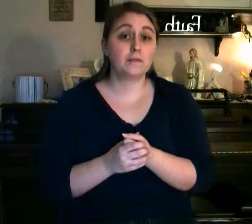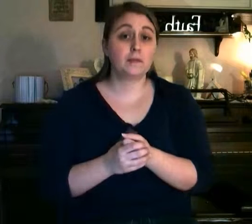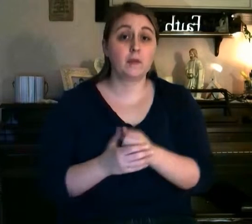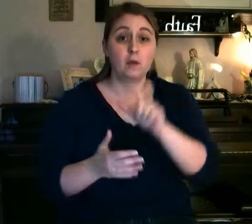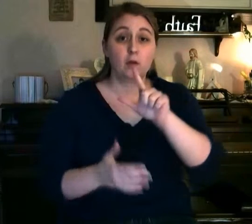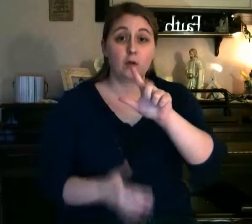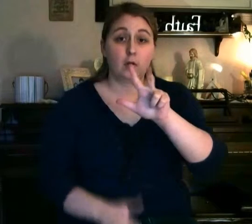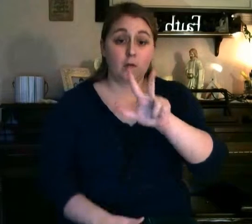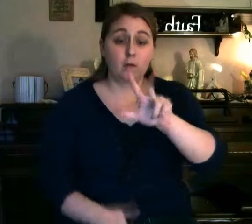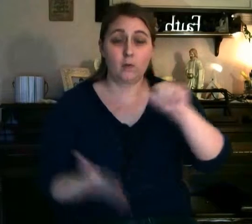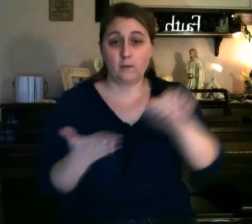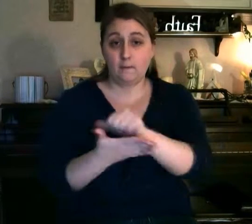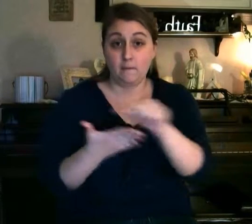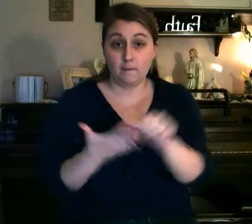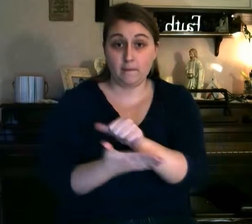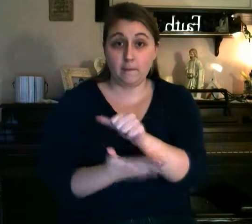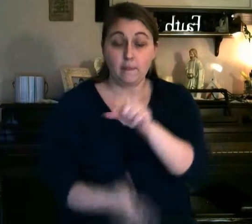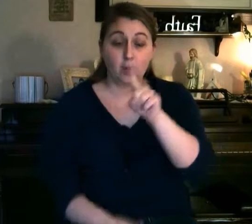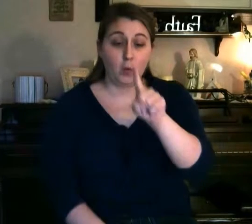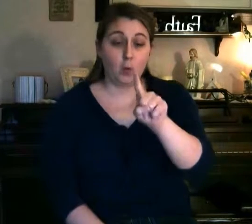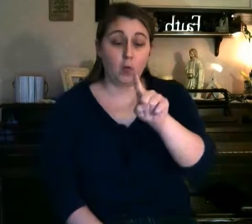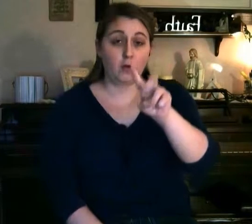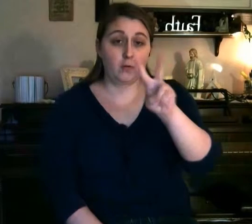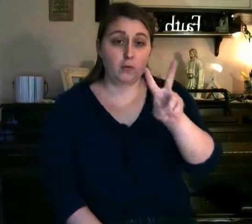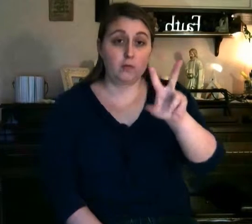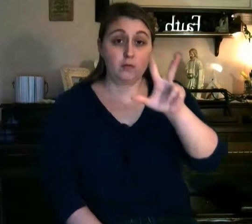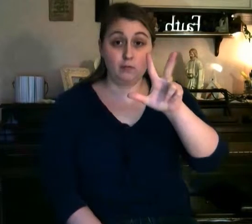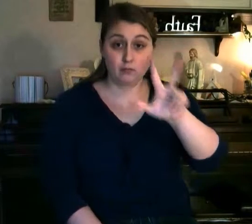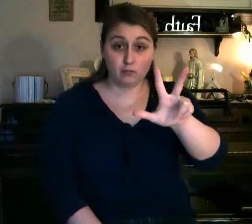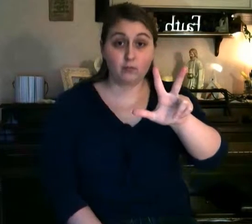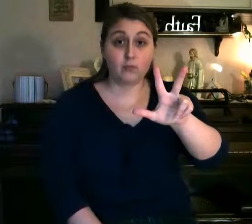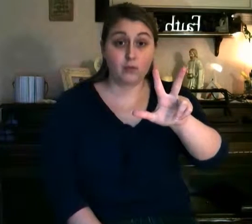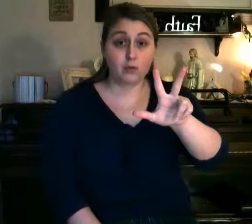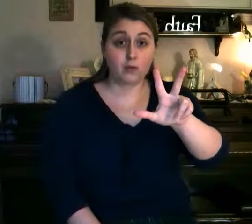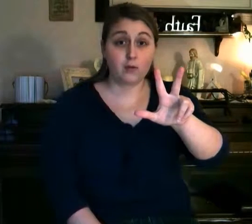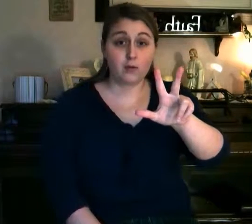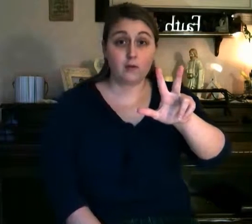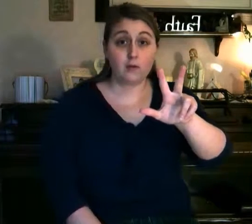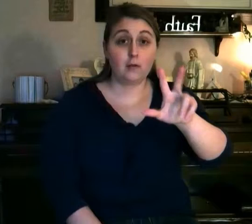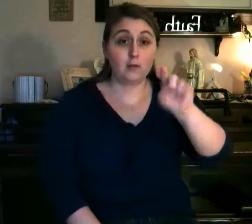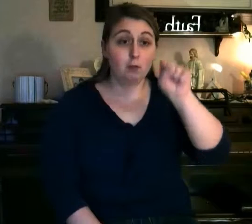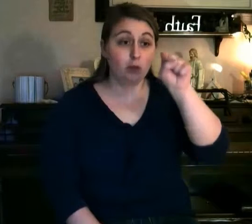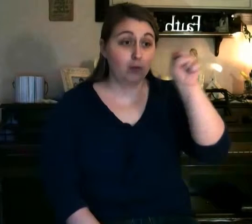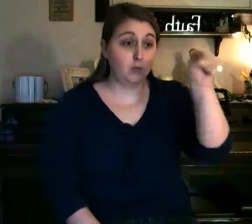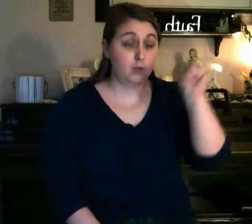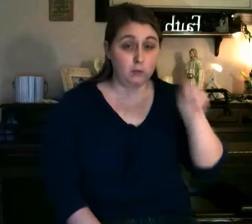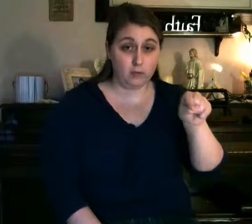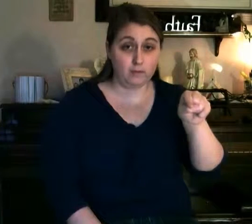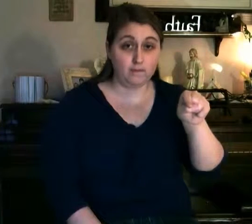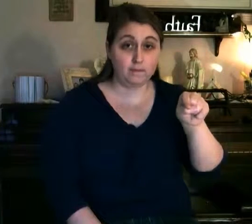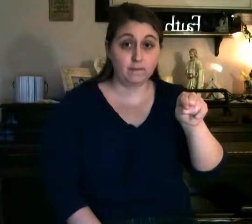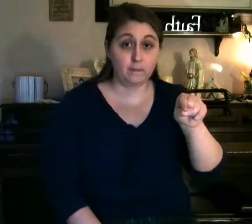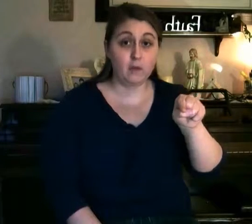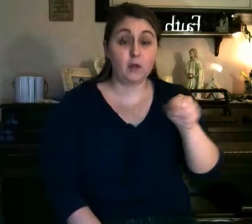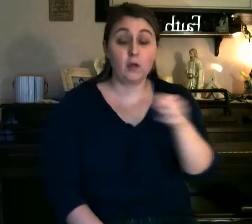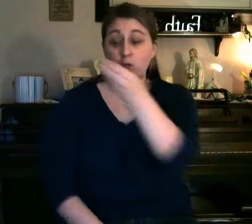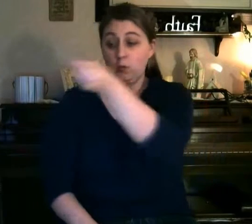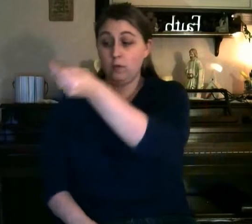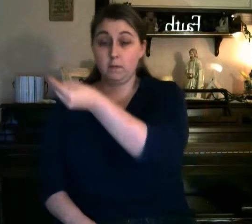3 avocados. 1, 2, 3. Right? 1, 2, 3. And let's say you were to give me